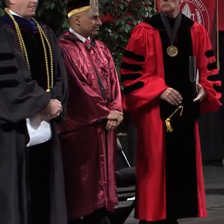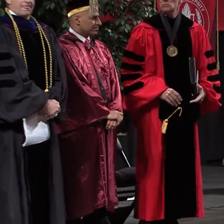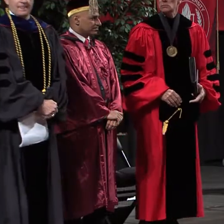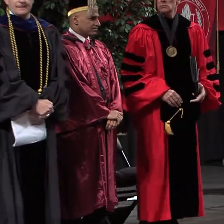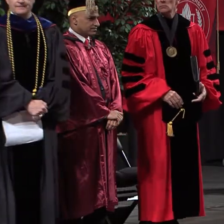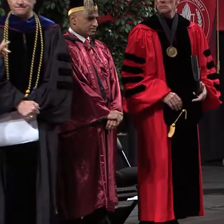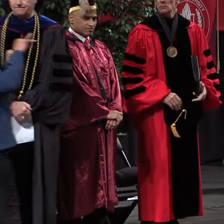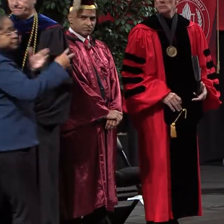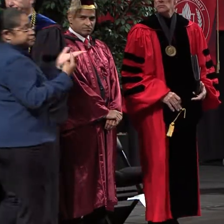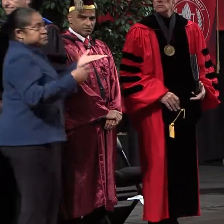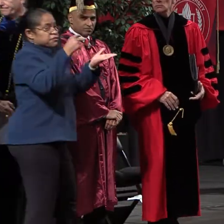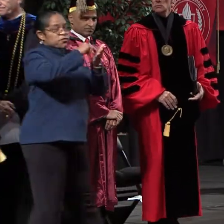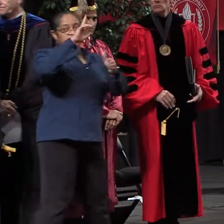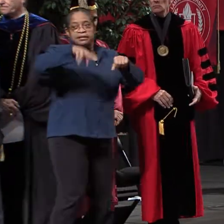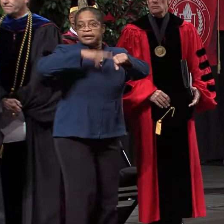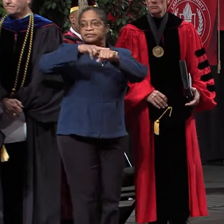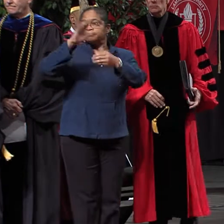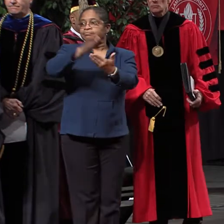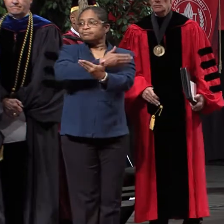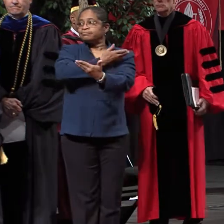standing for the national anthem.